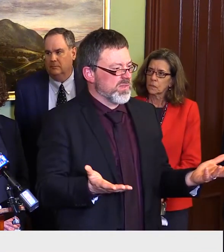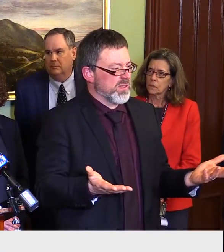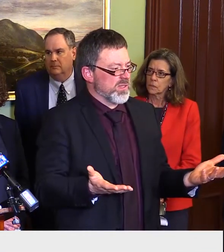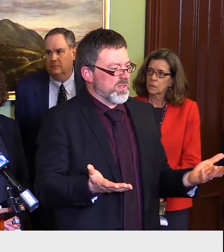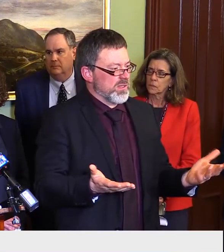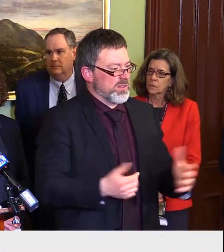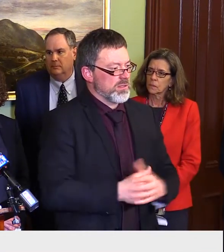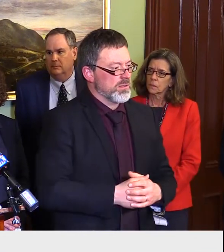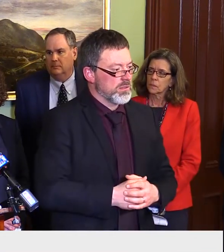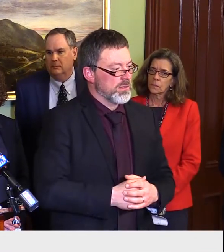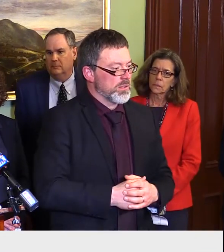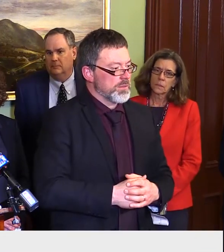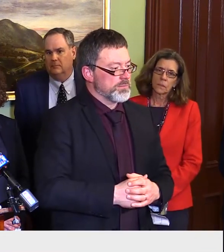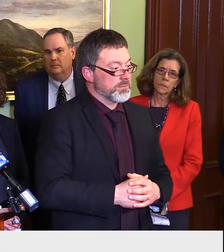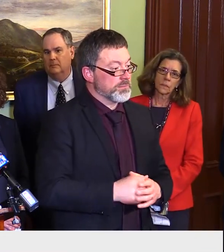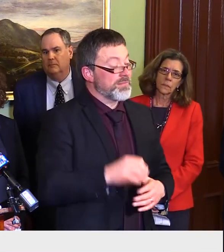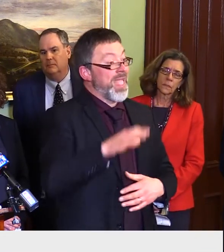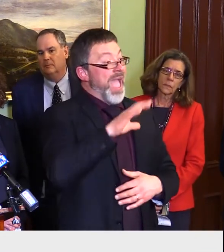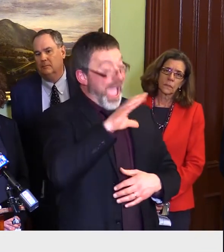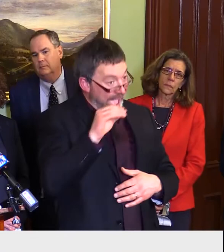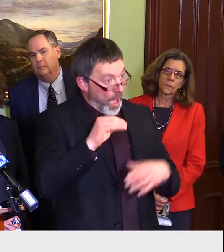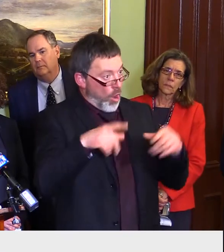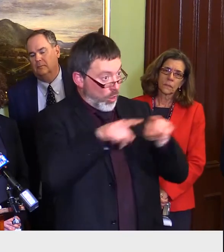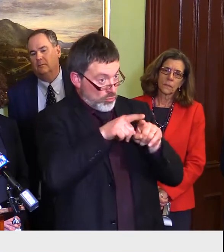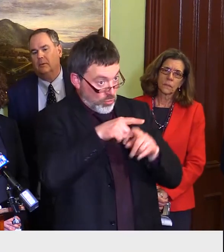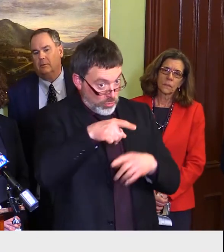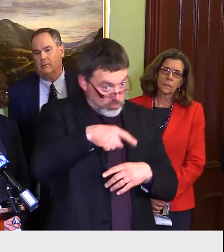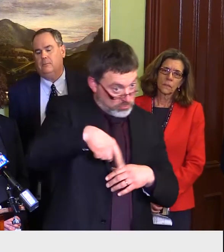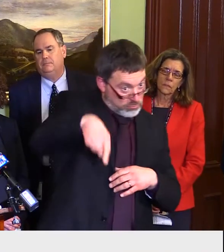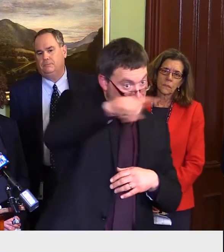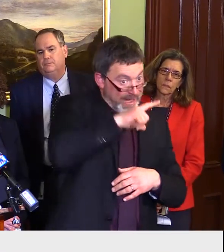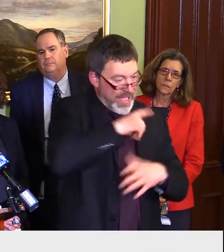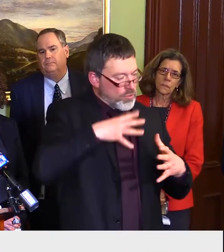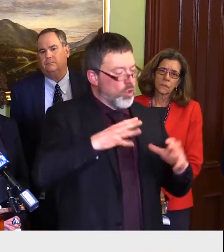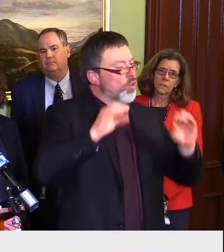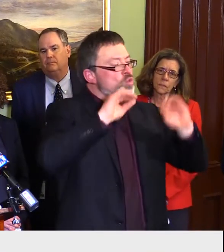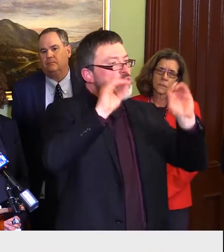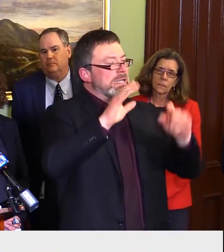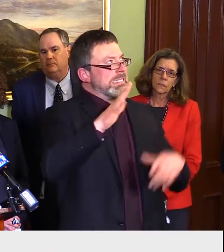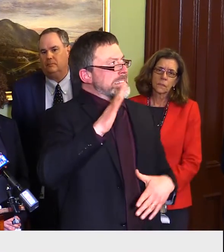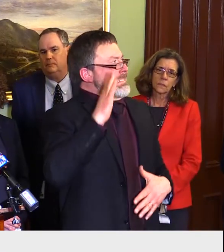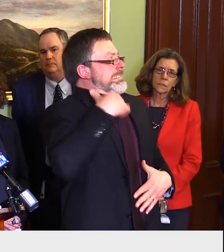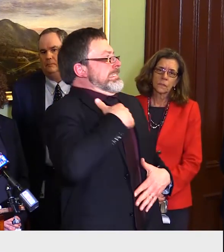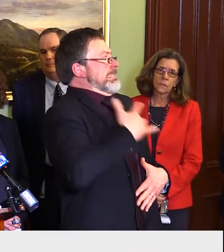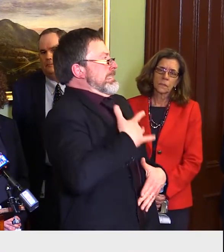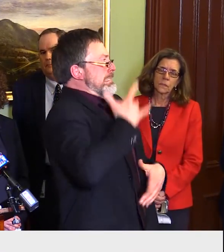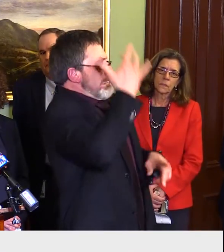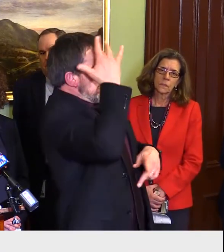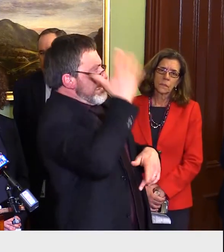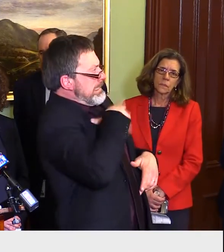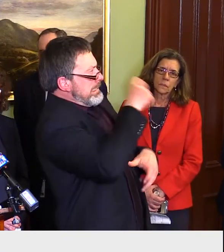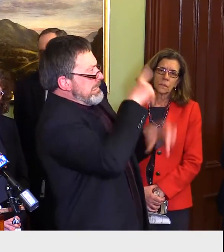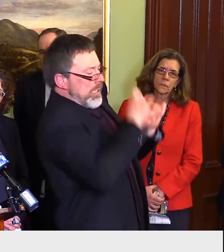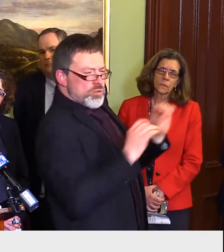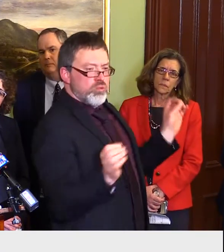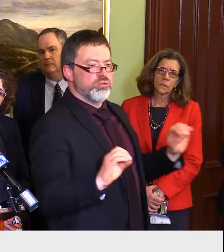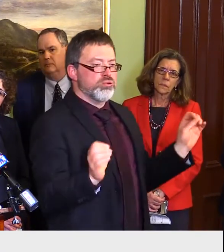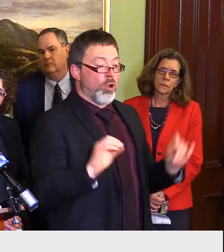tested. Lawmakers are, of course, working on a package of bills which would be like a short-term economic fix